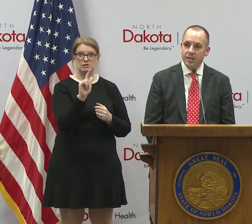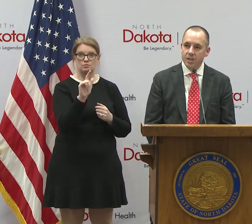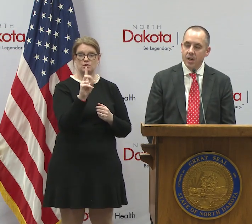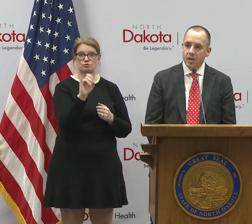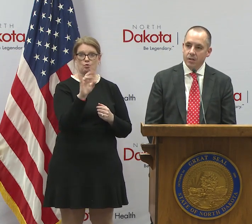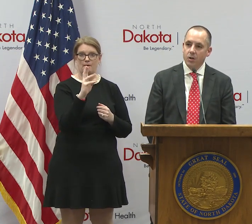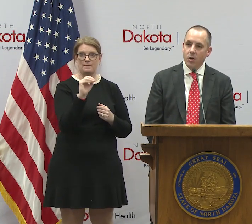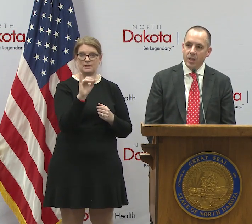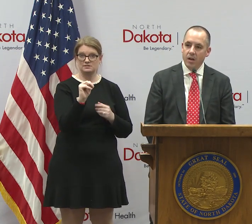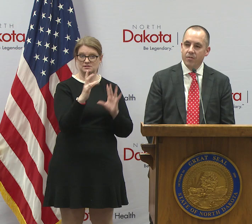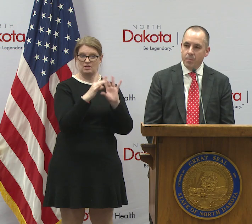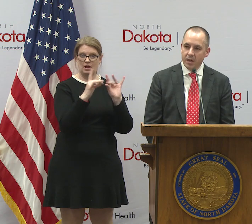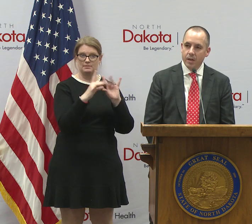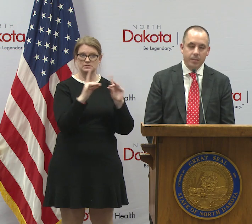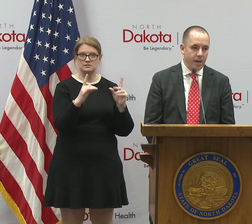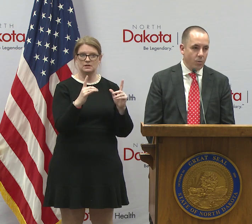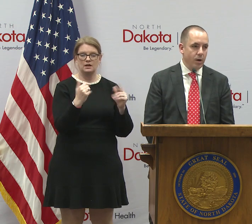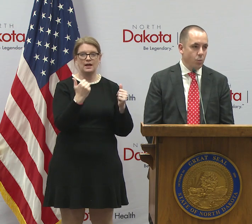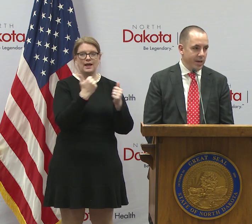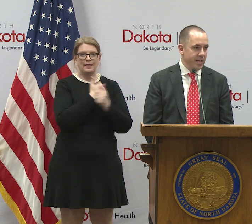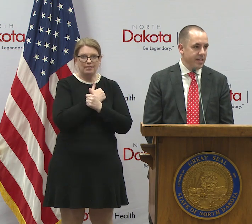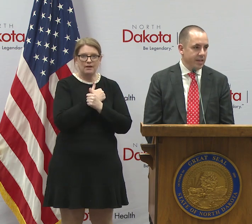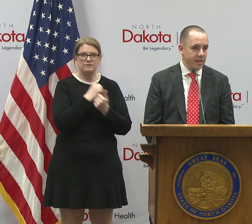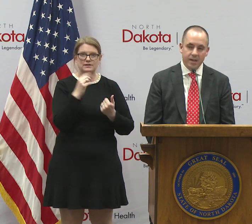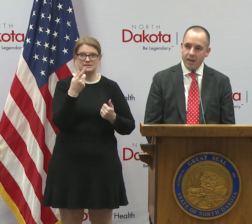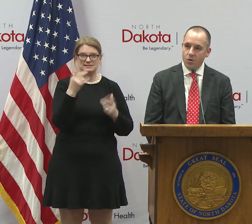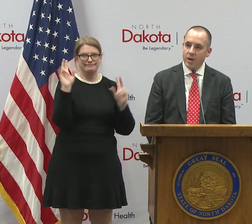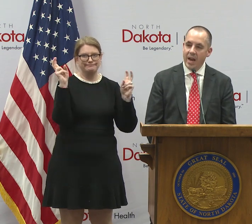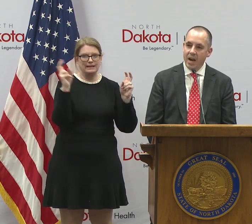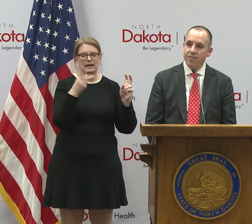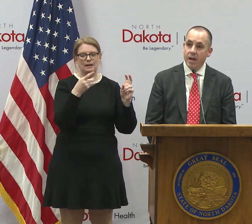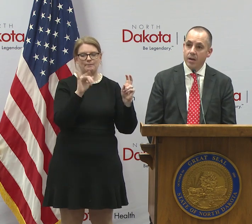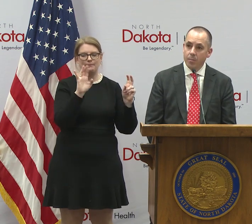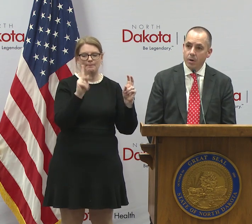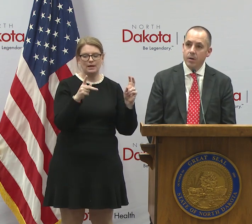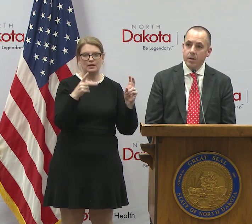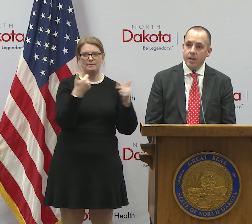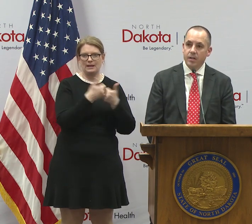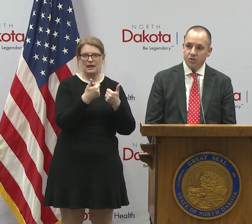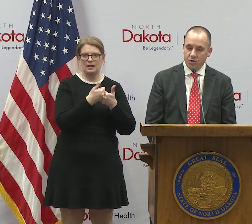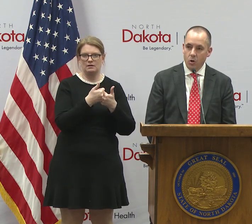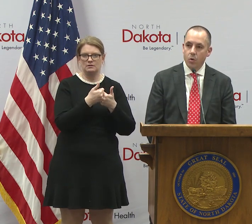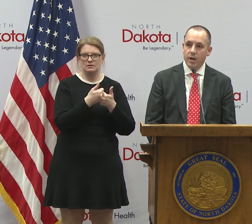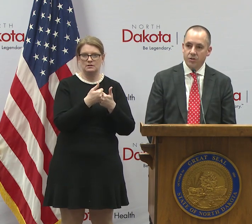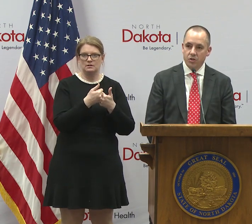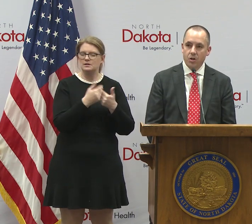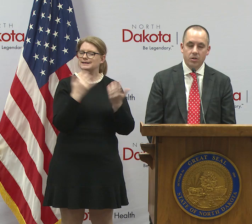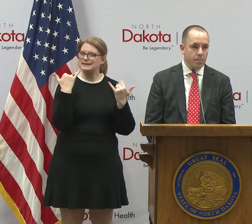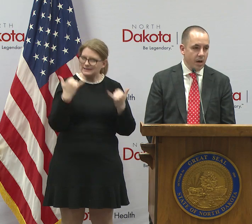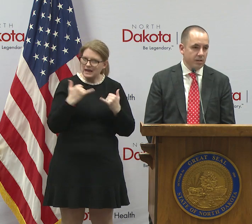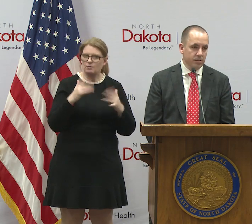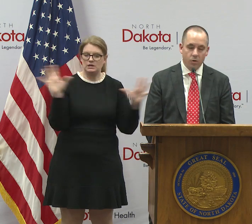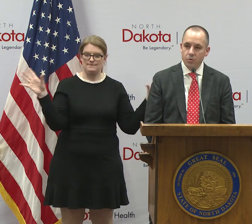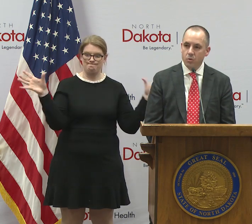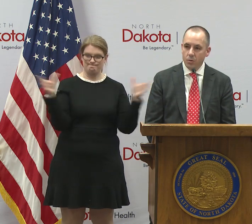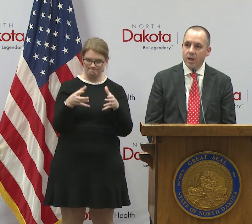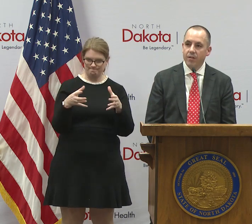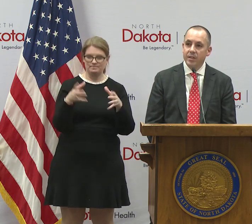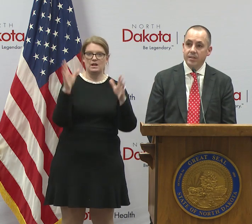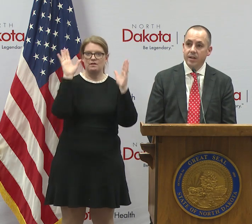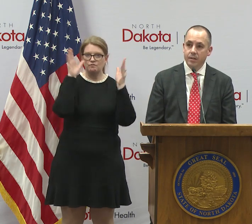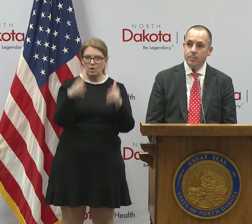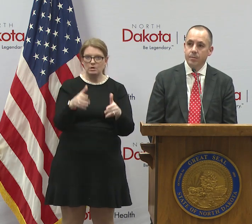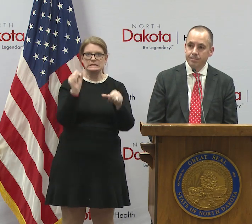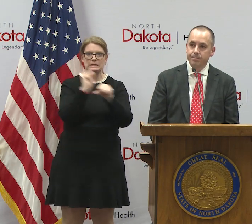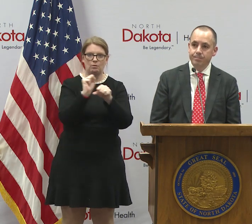important that, I love the pickup game, right? We need to get together and have that number. And so as you start to model and go through that, we